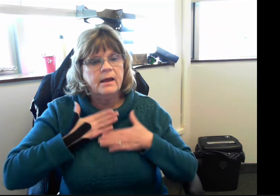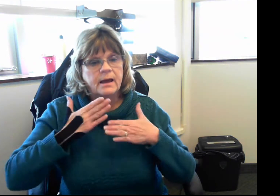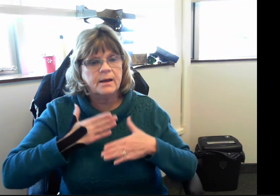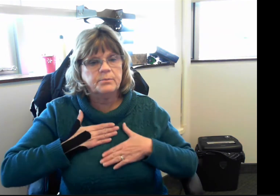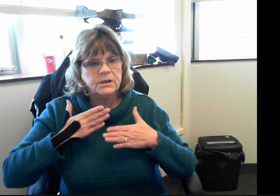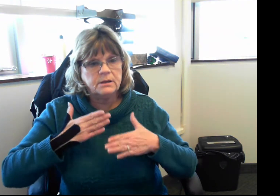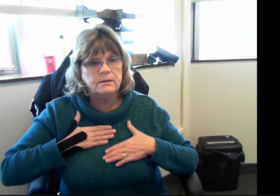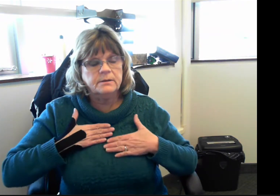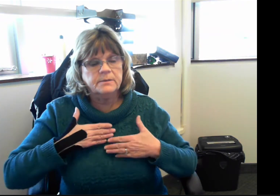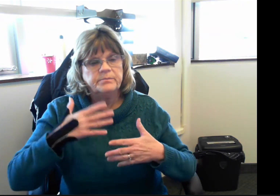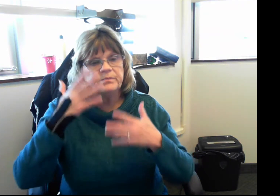happy,